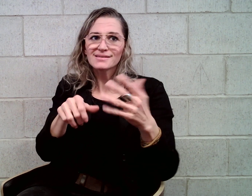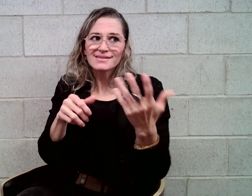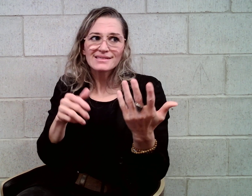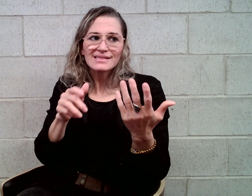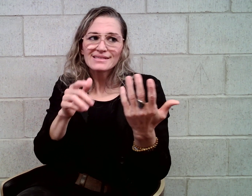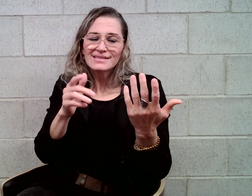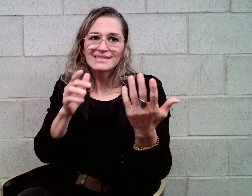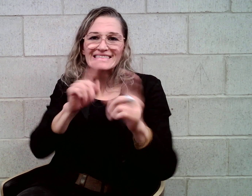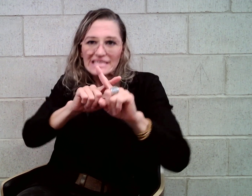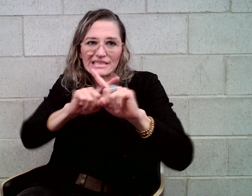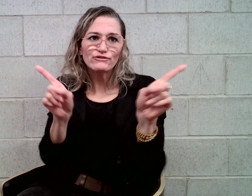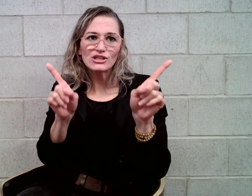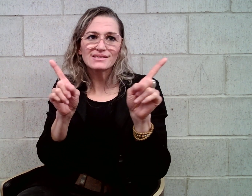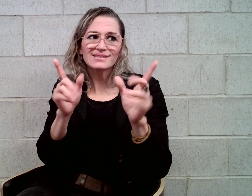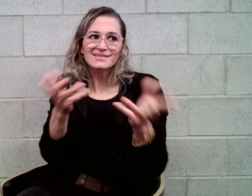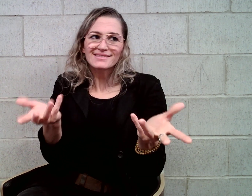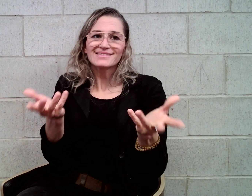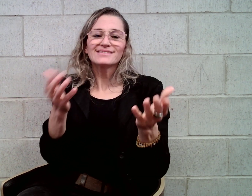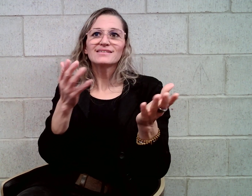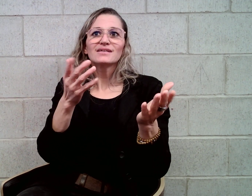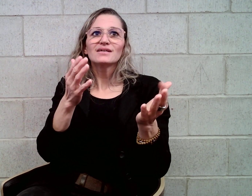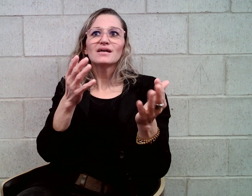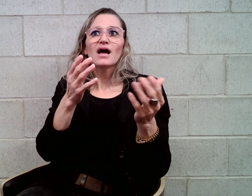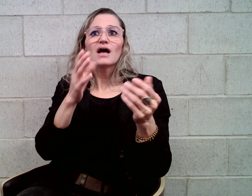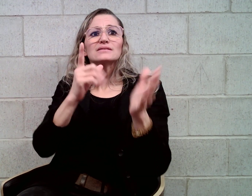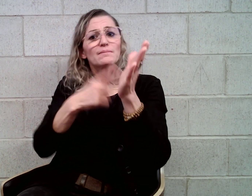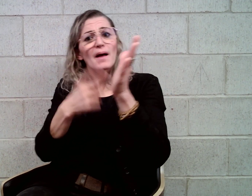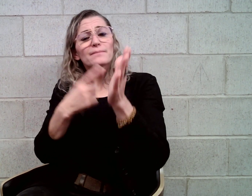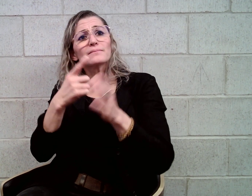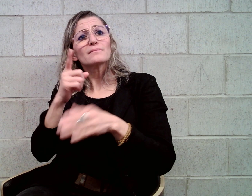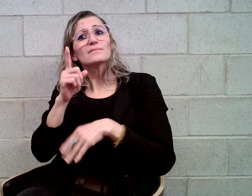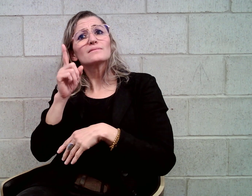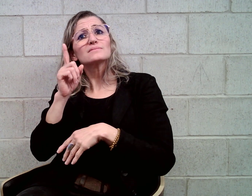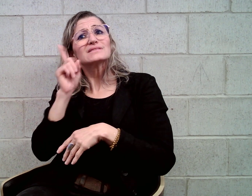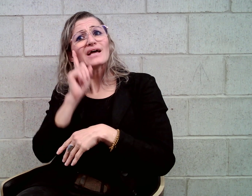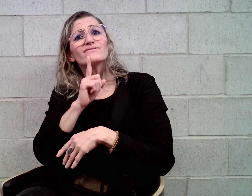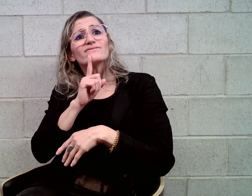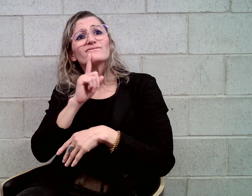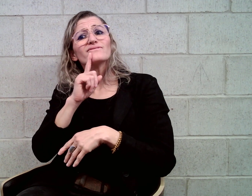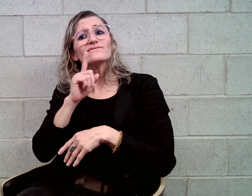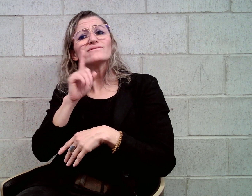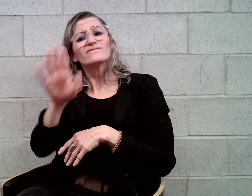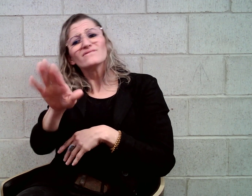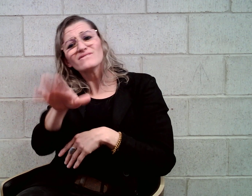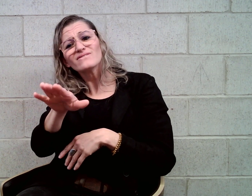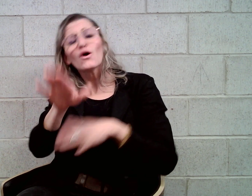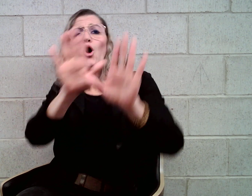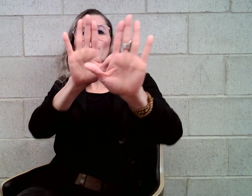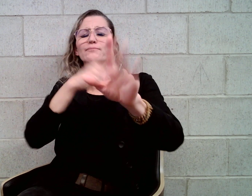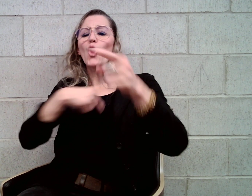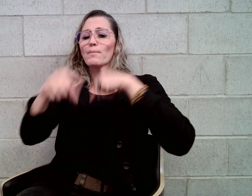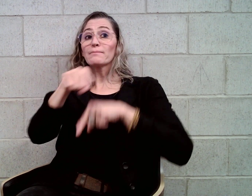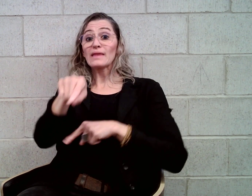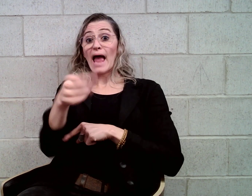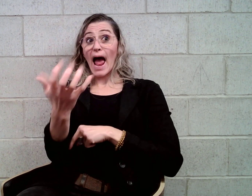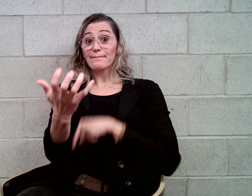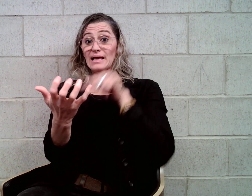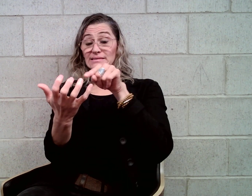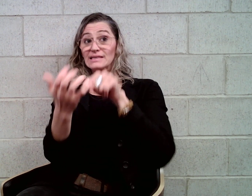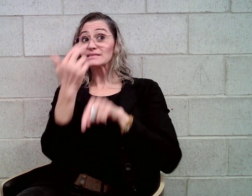that's accessible, but it really isn't. It's just a different experience that deaf audiences are having. And sometimes, let me go back. So